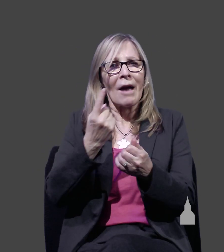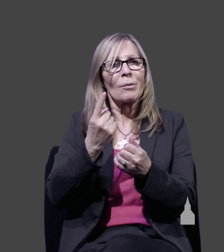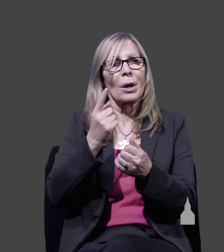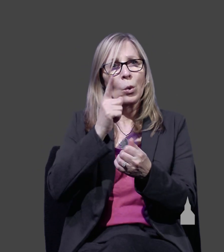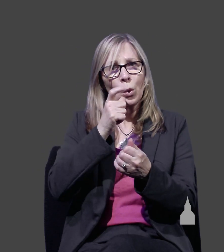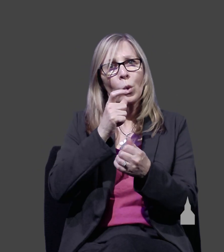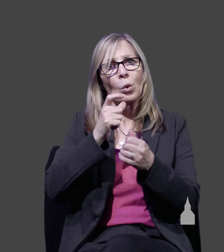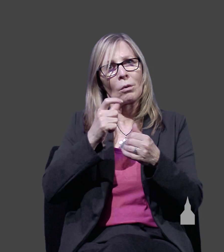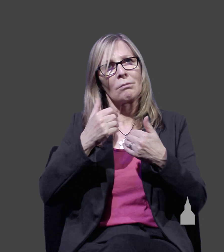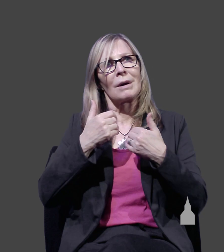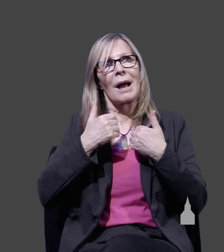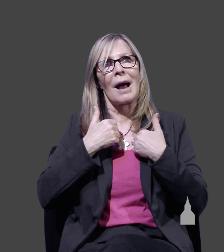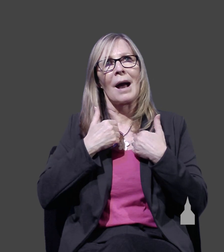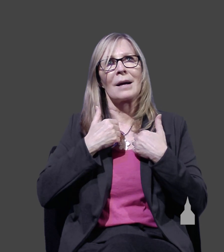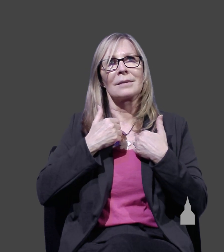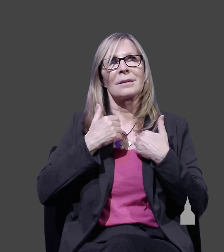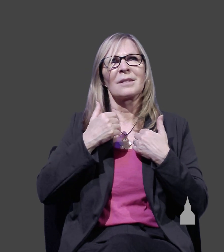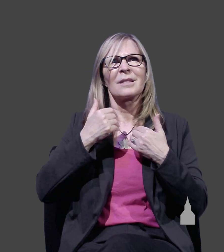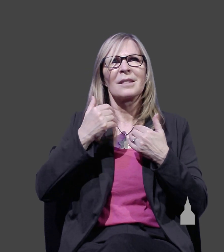endures forever.